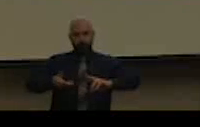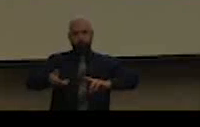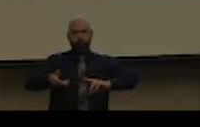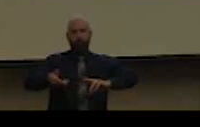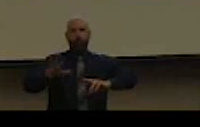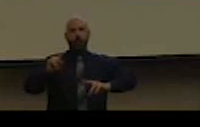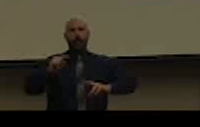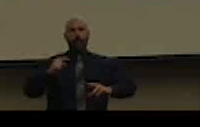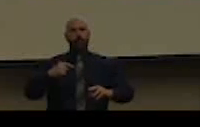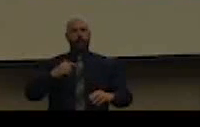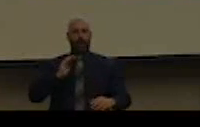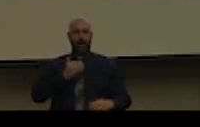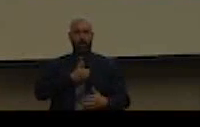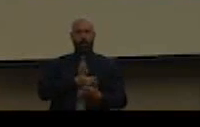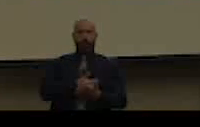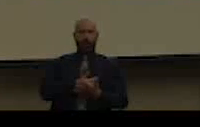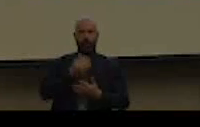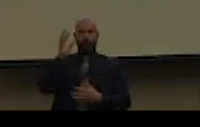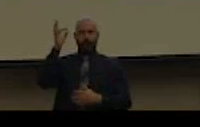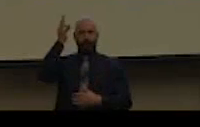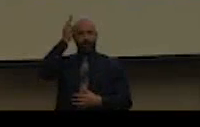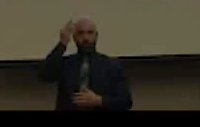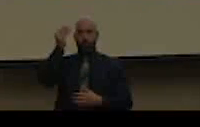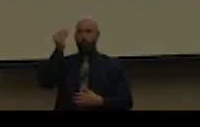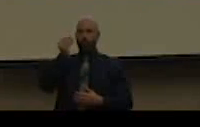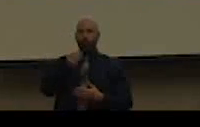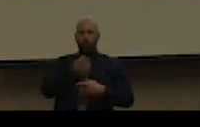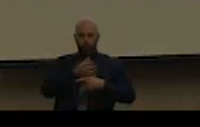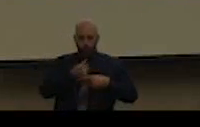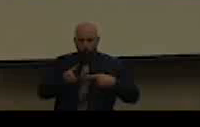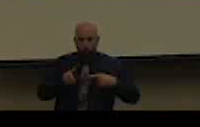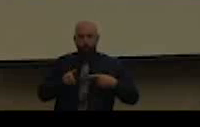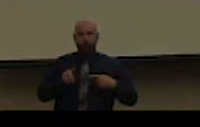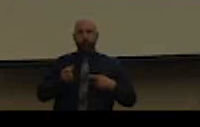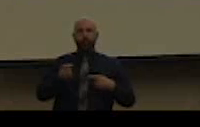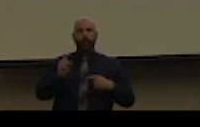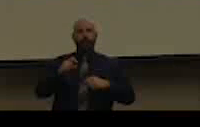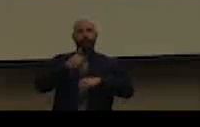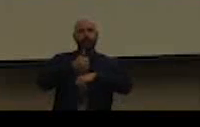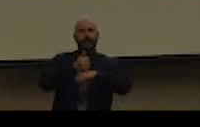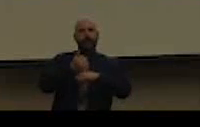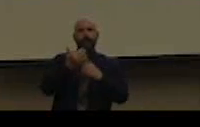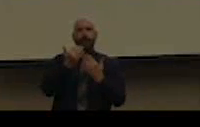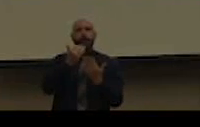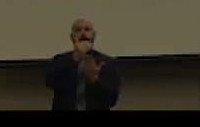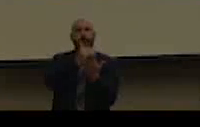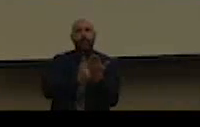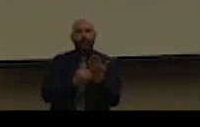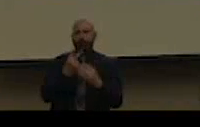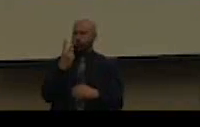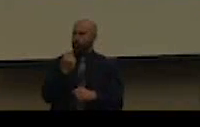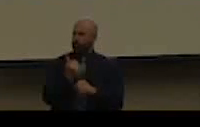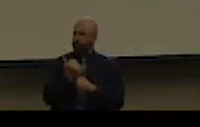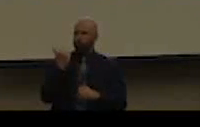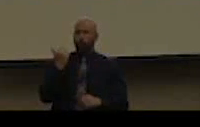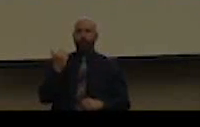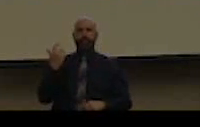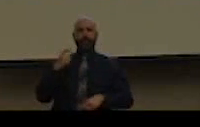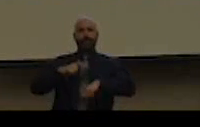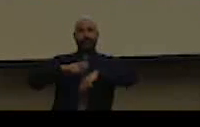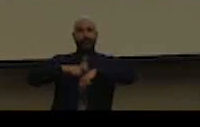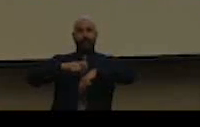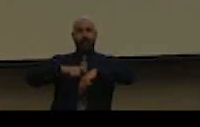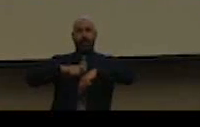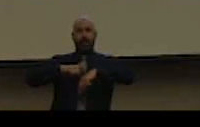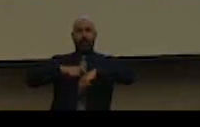go so far, and so we had to start a wait list. This started probably 2 years ago at this point, Lisa. At the time of session,